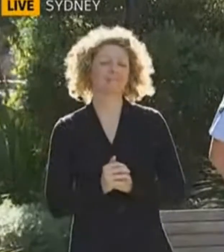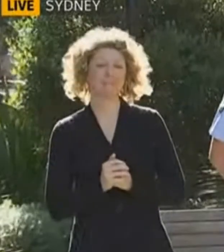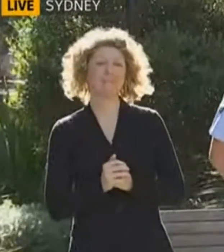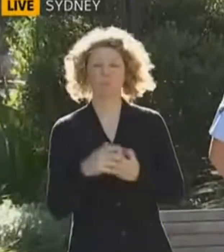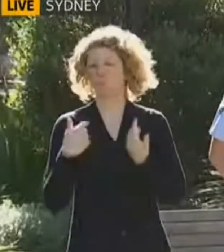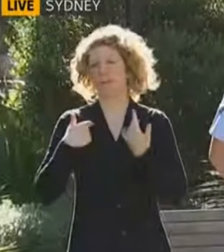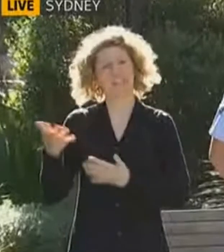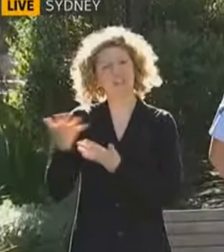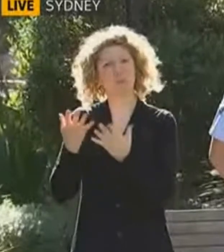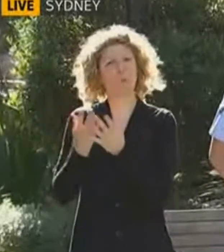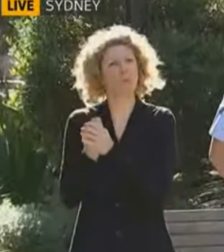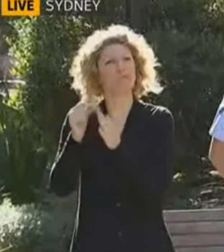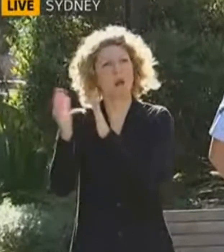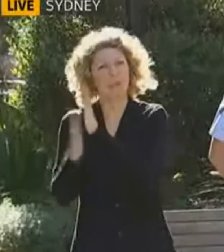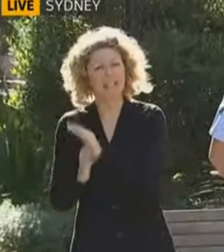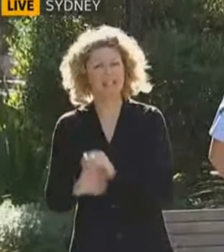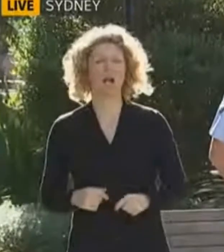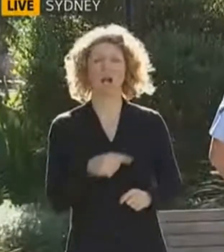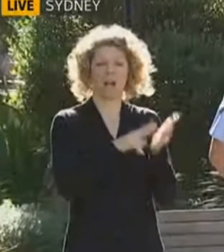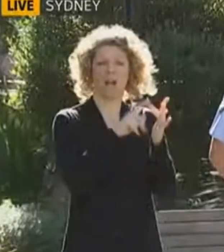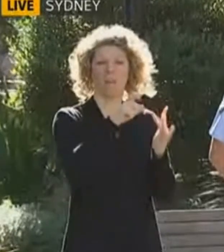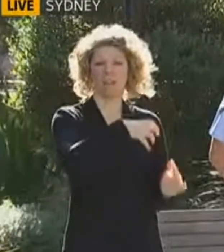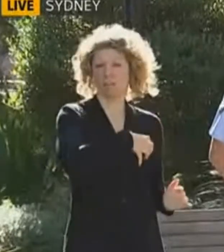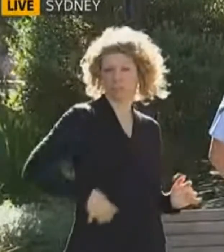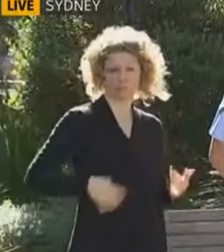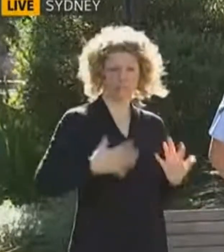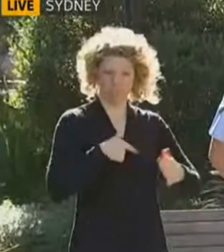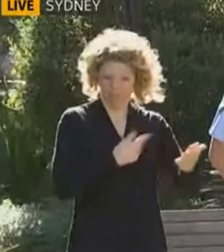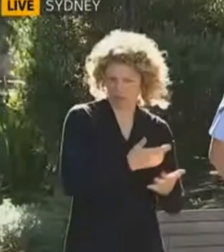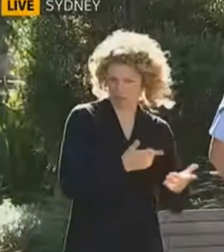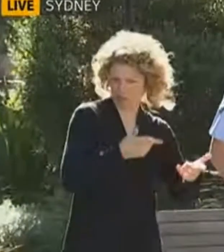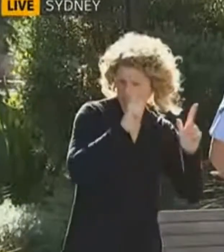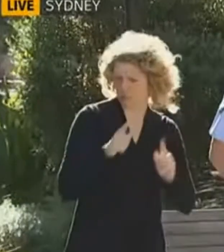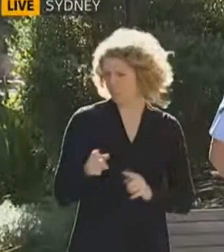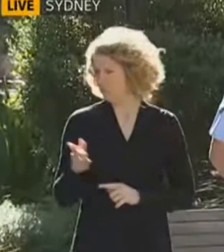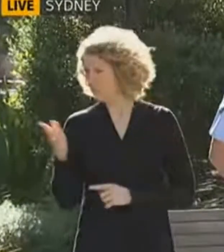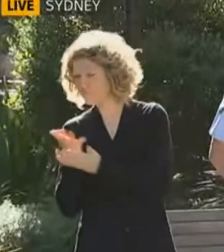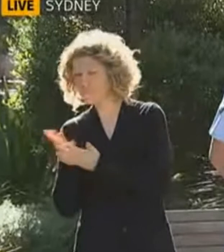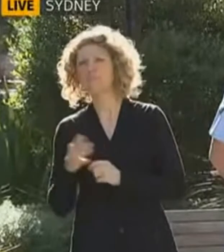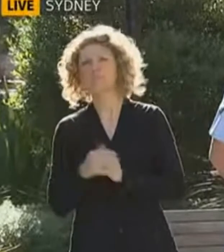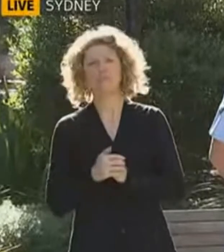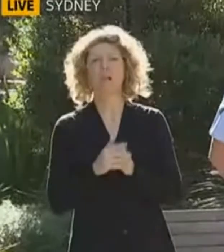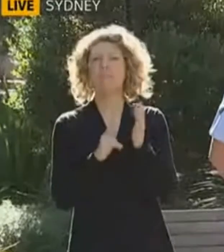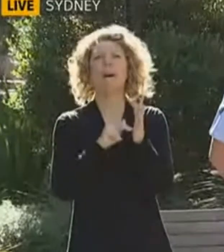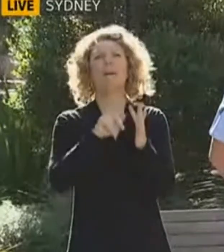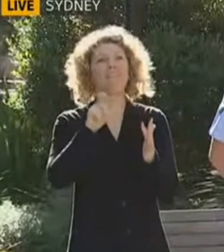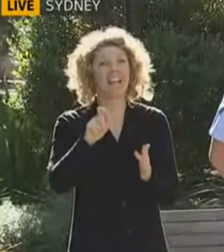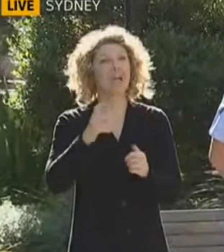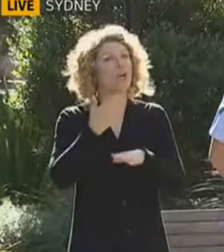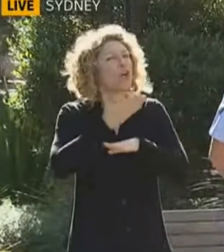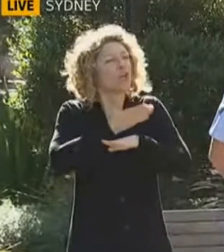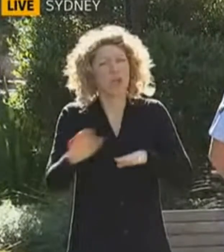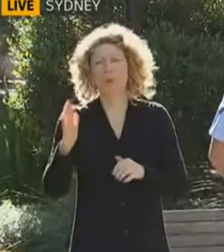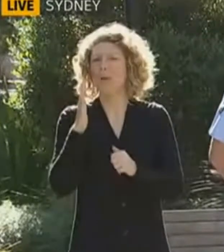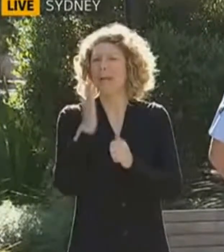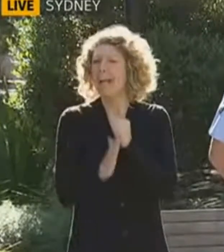the PM and also consulting Minister Andrews in Victoria. But I also do want to stress again that what's occurring in Victoria is a new phenomena in Australia.